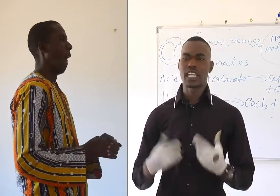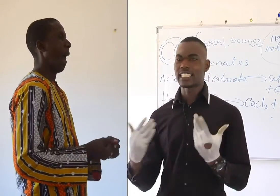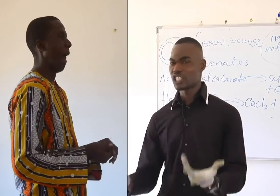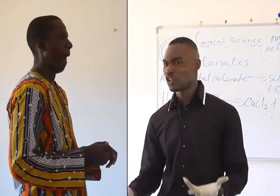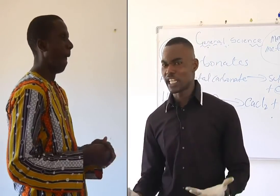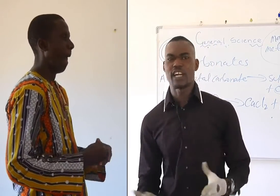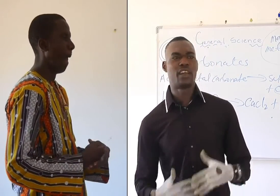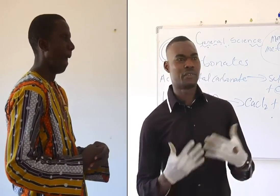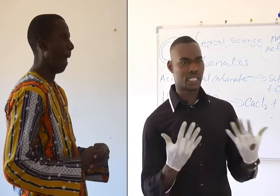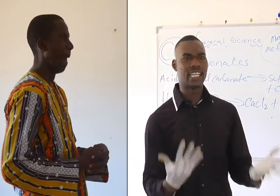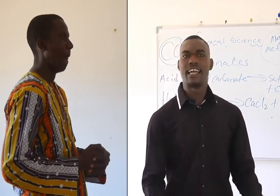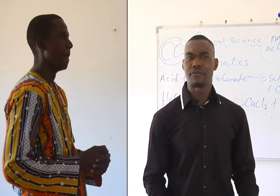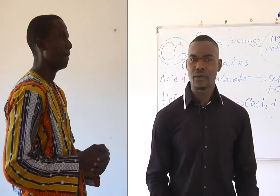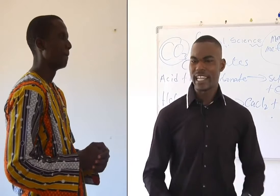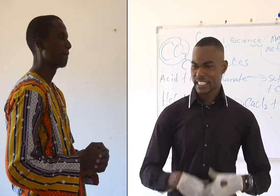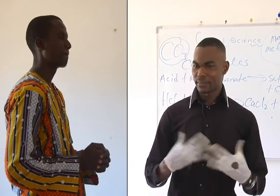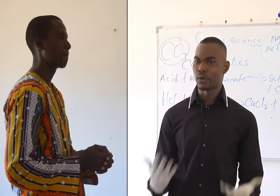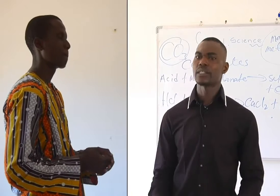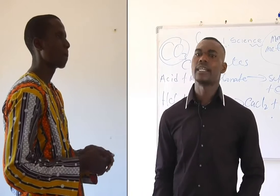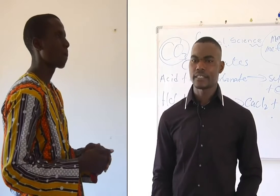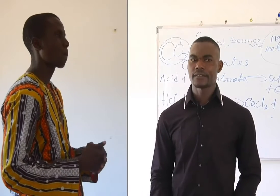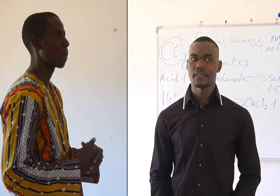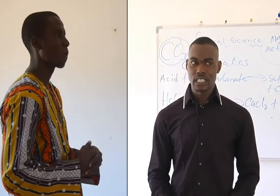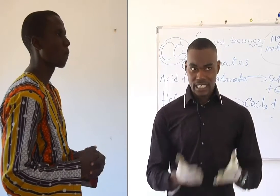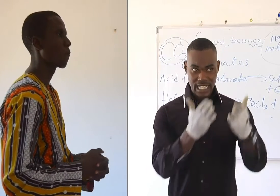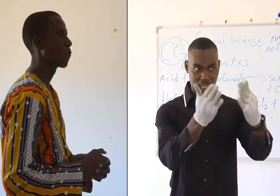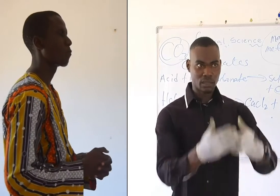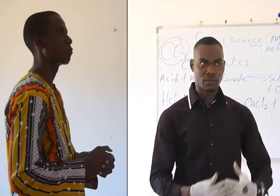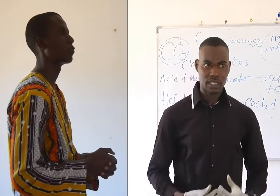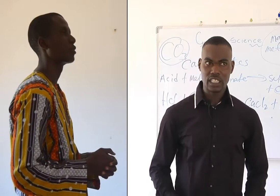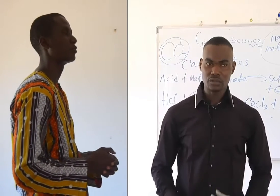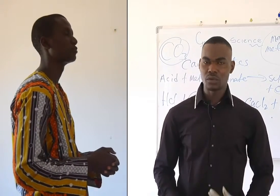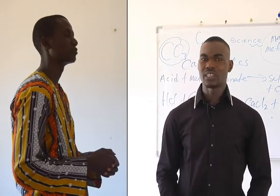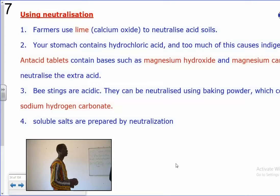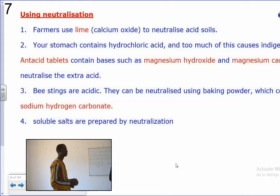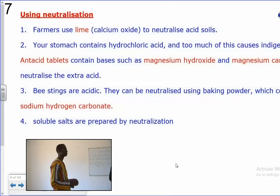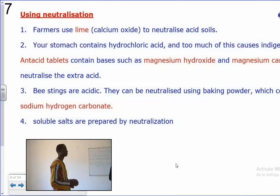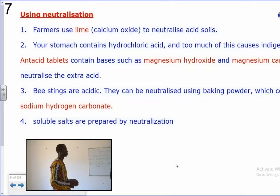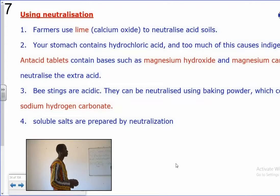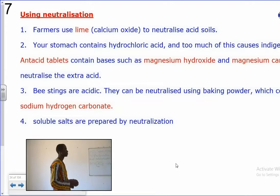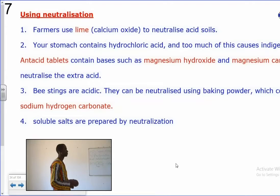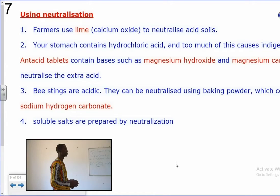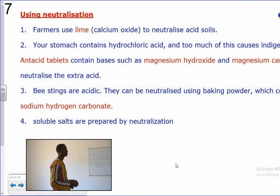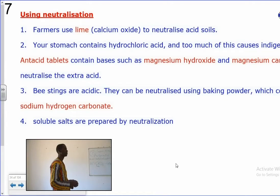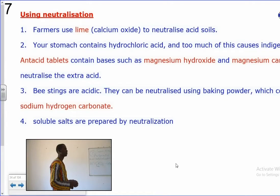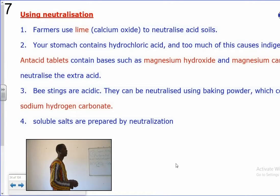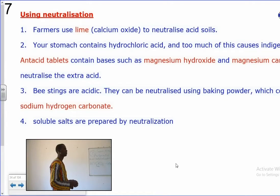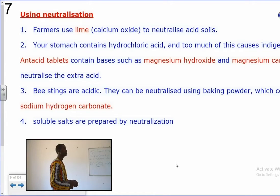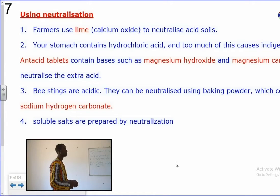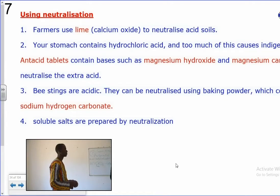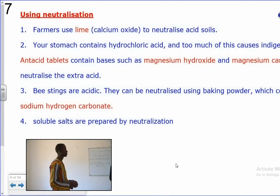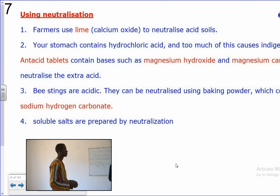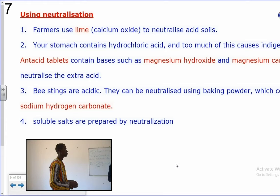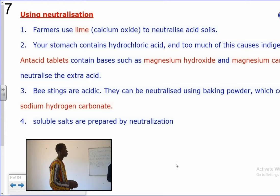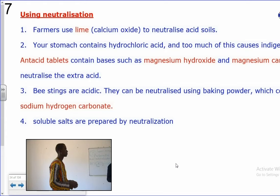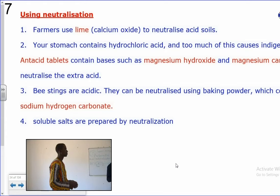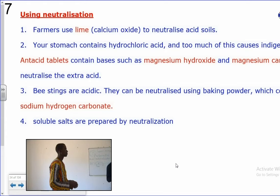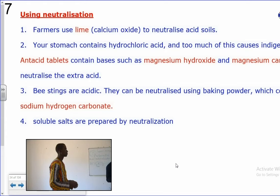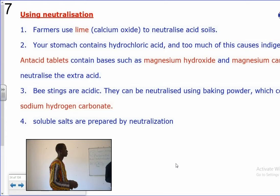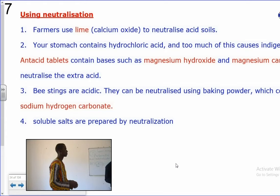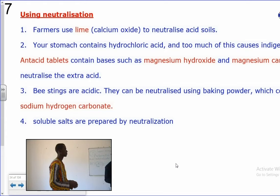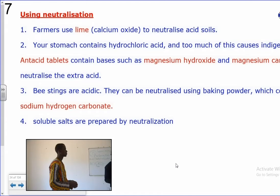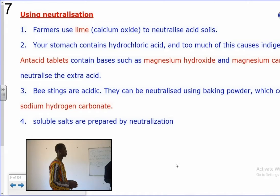of neutralization in our everyday life? Why is it important? Here are some of the reasons for you now. Importance of